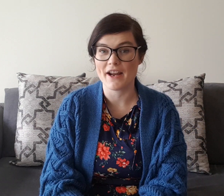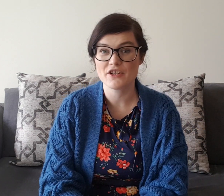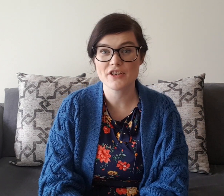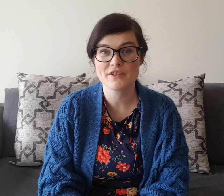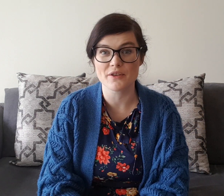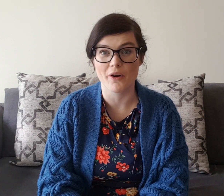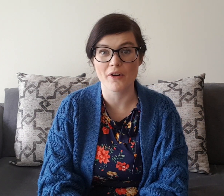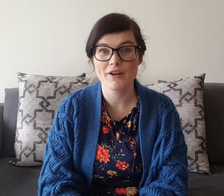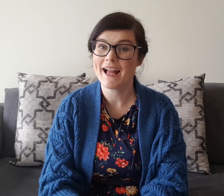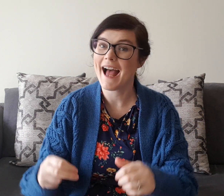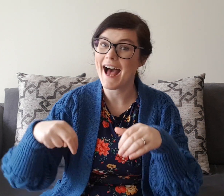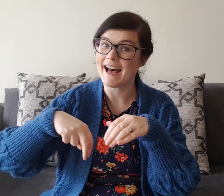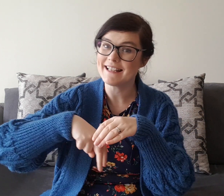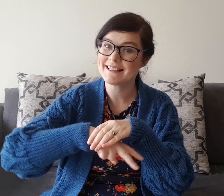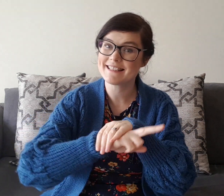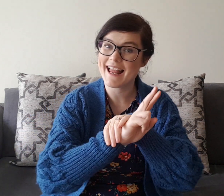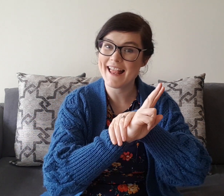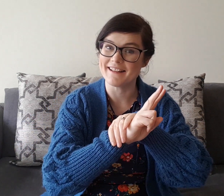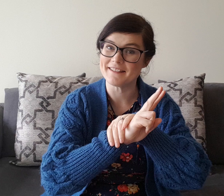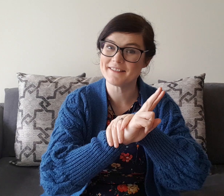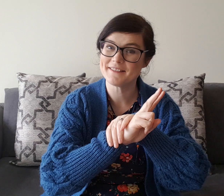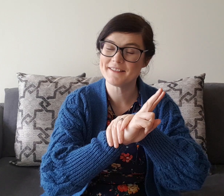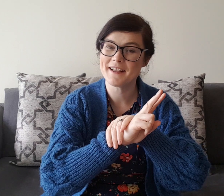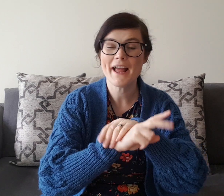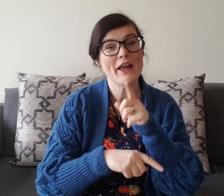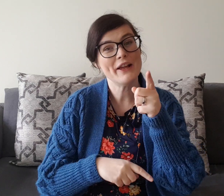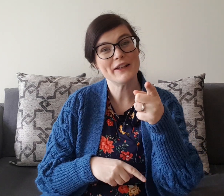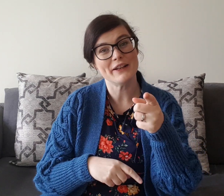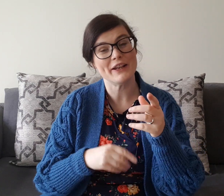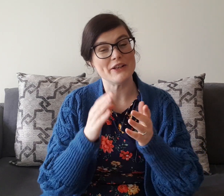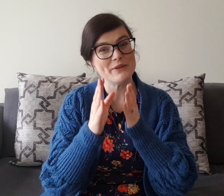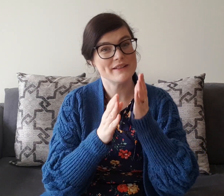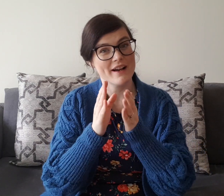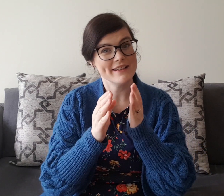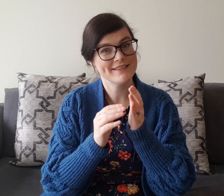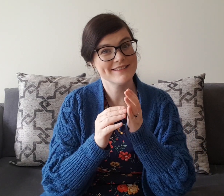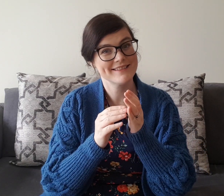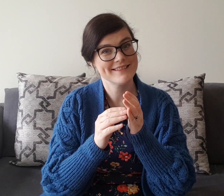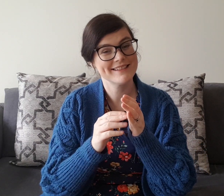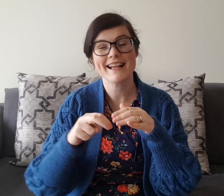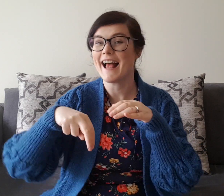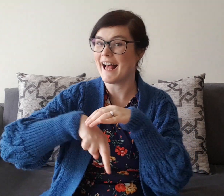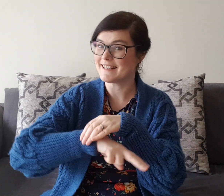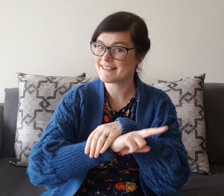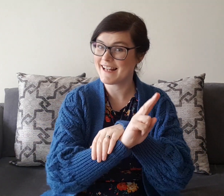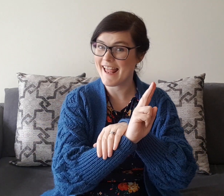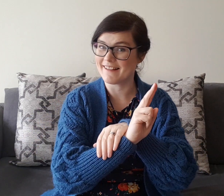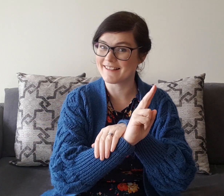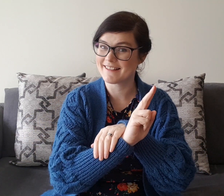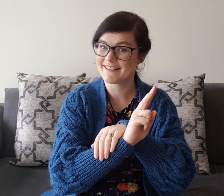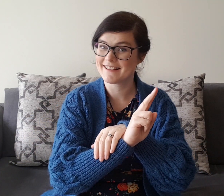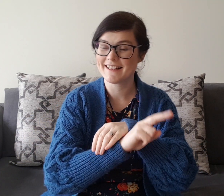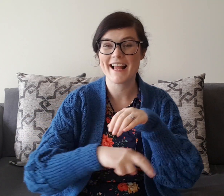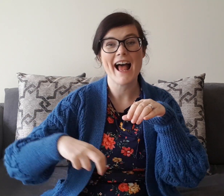she saw a snail. Can you sign? A snail,